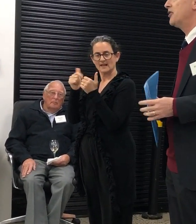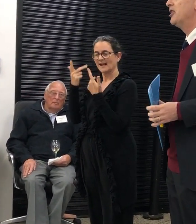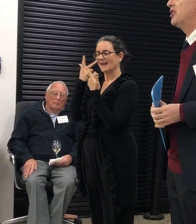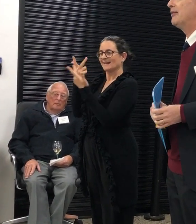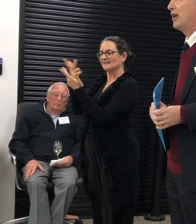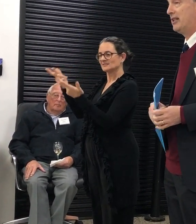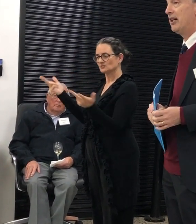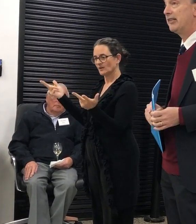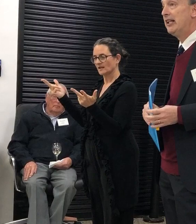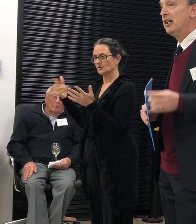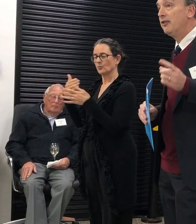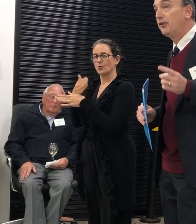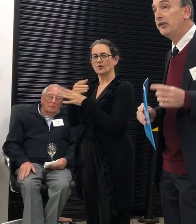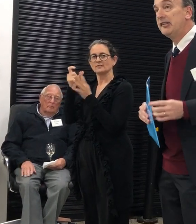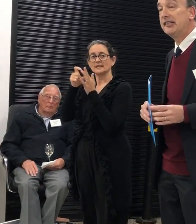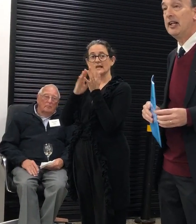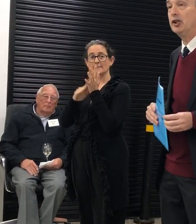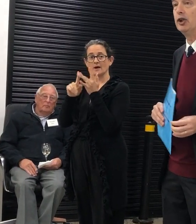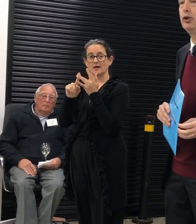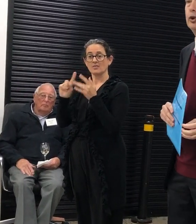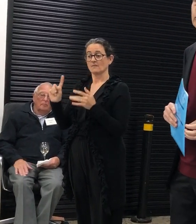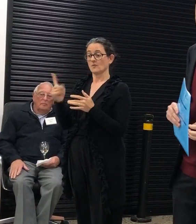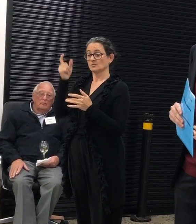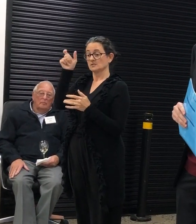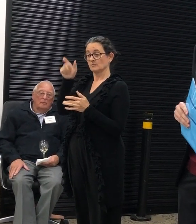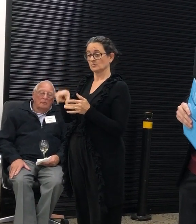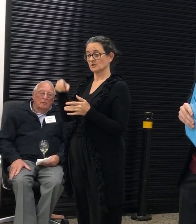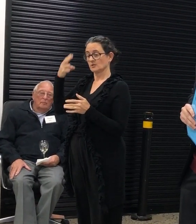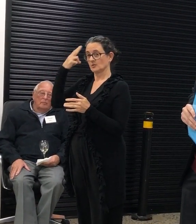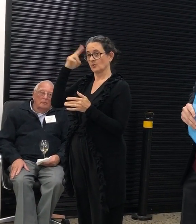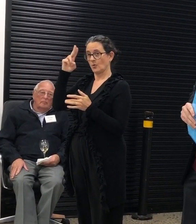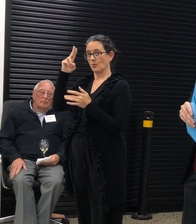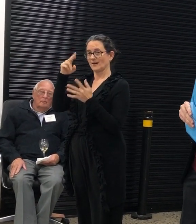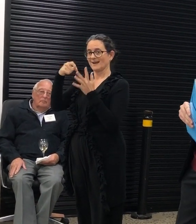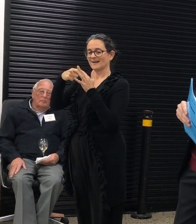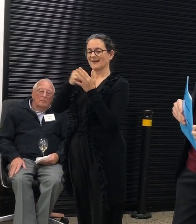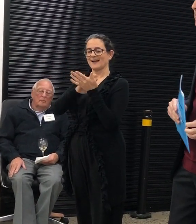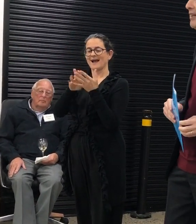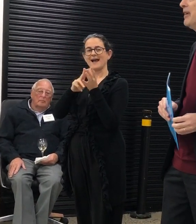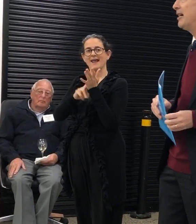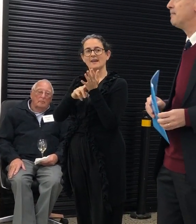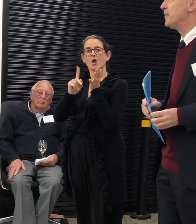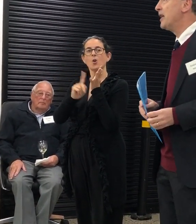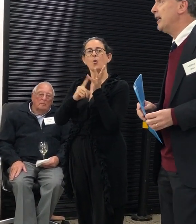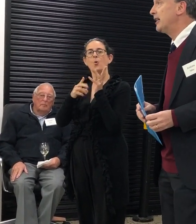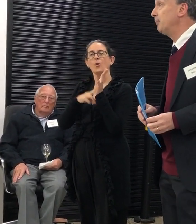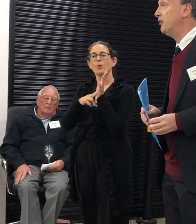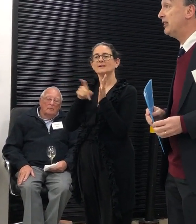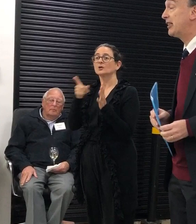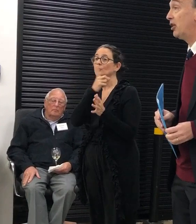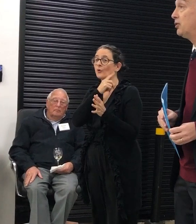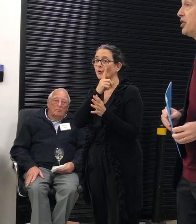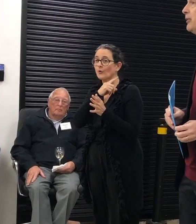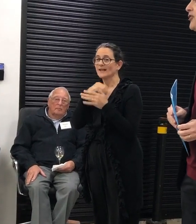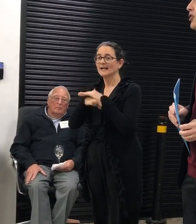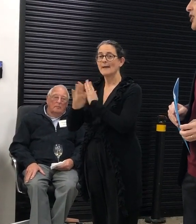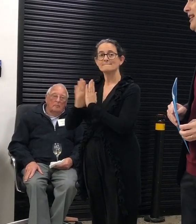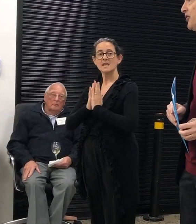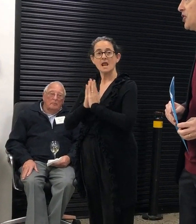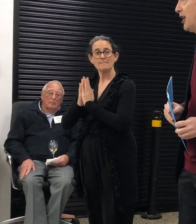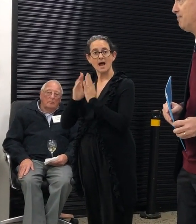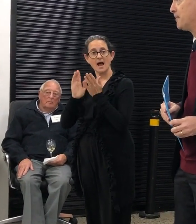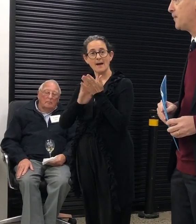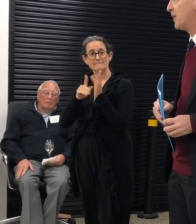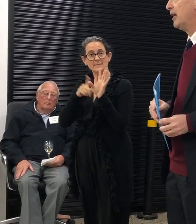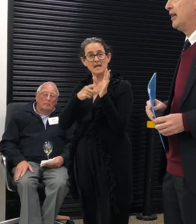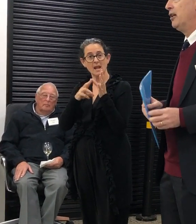work that DMI does. The first is a young girl called Kan Lun. I met her in Myanmar a couple of years ago. She was 13